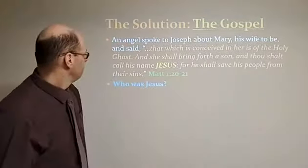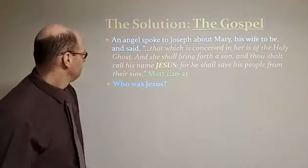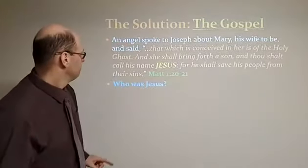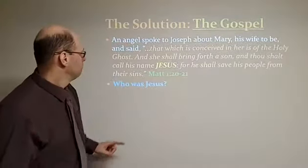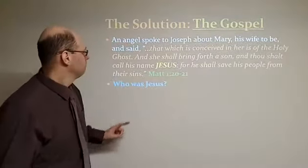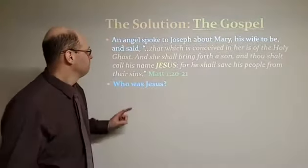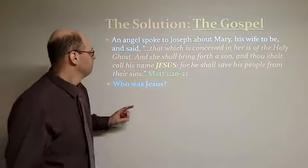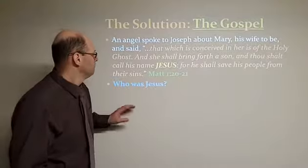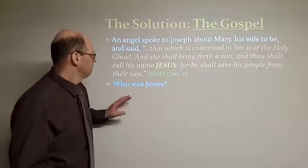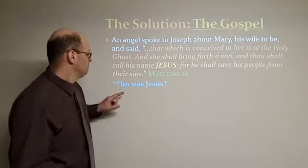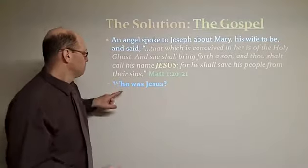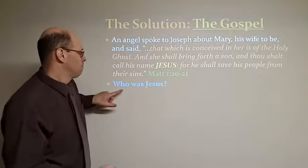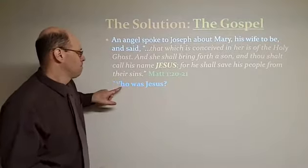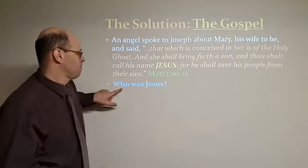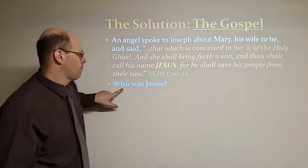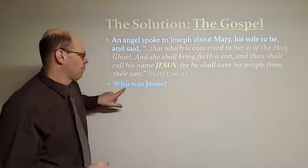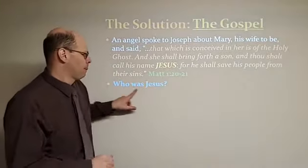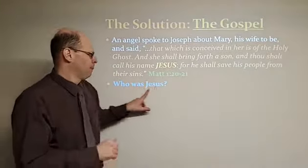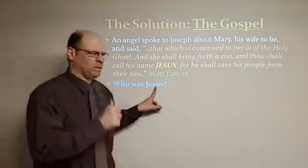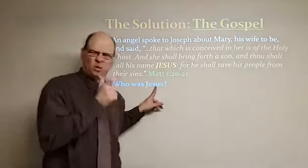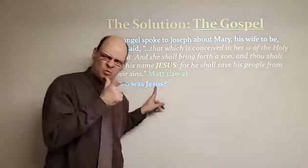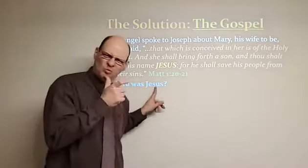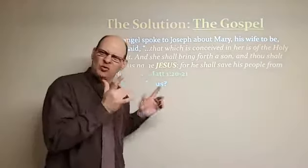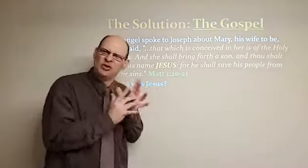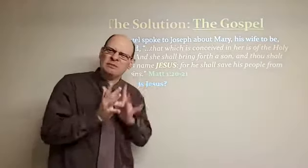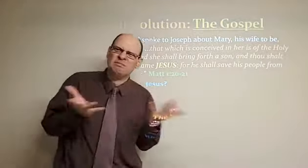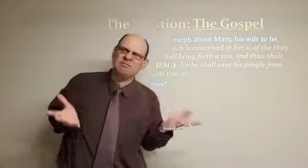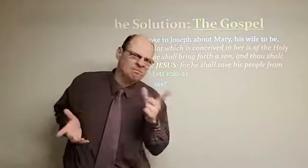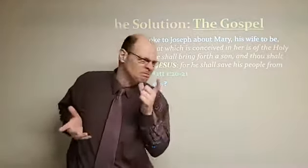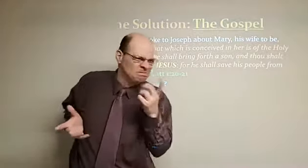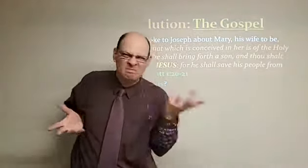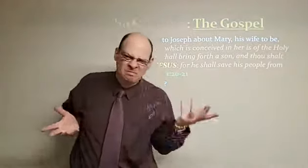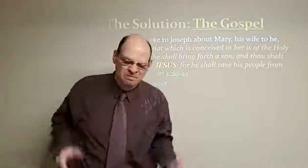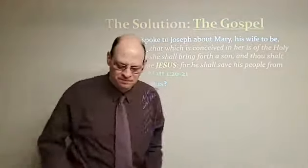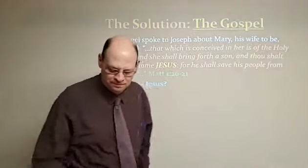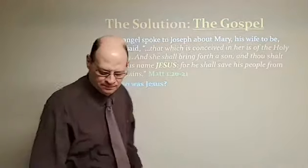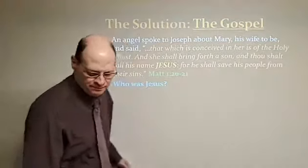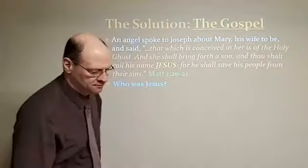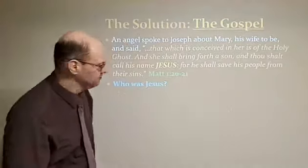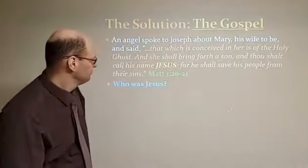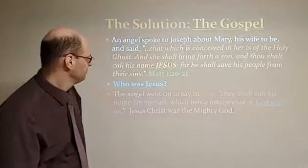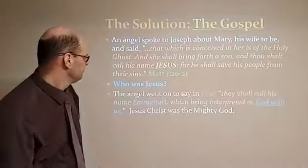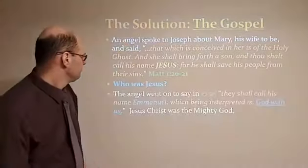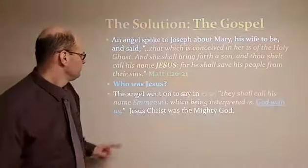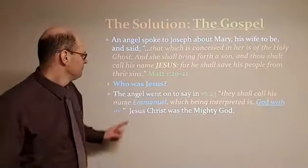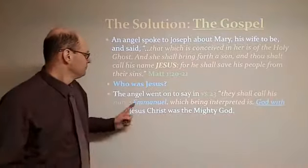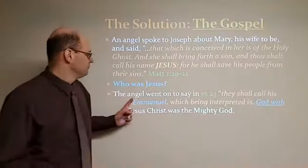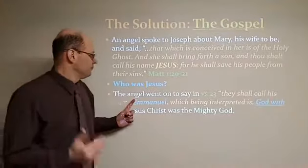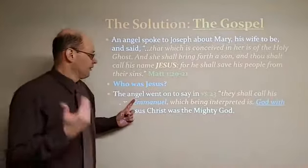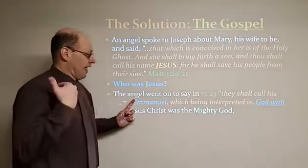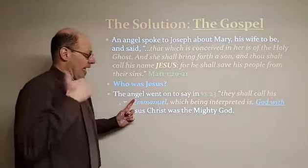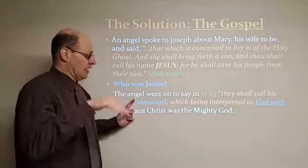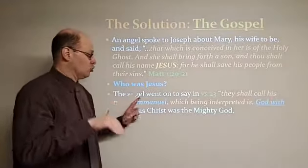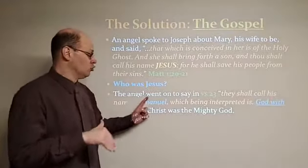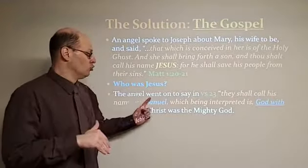now the question we follow here is who was Jesus who was Jesus well the